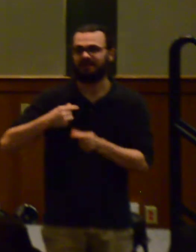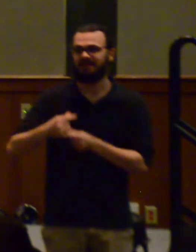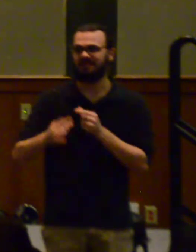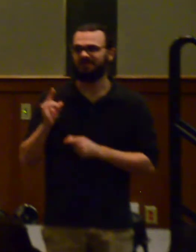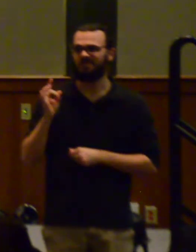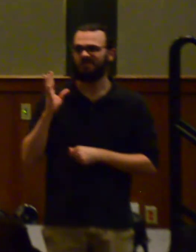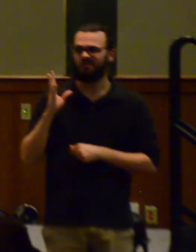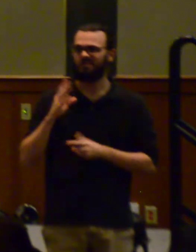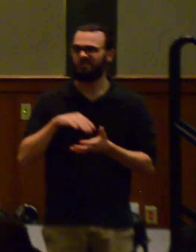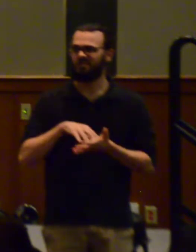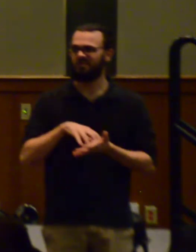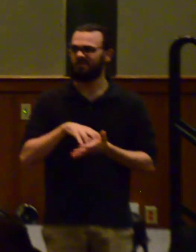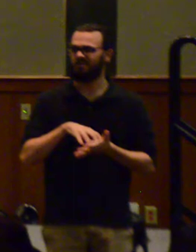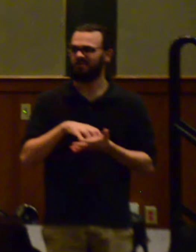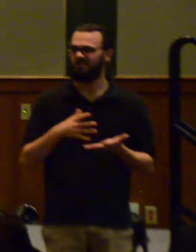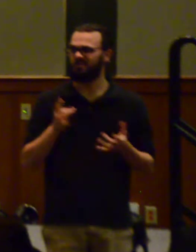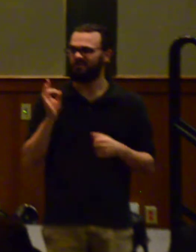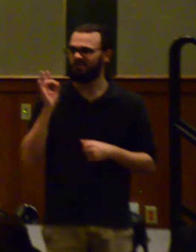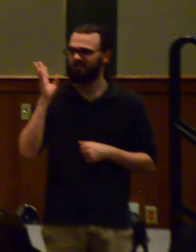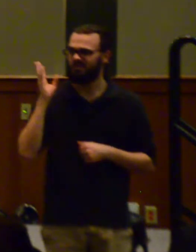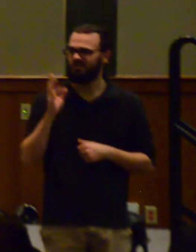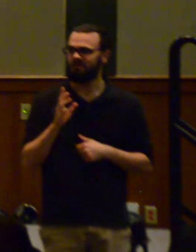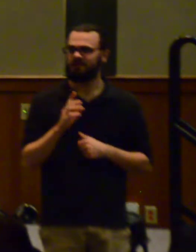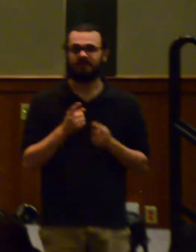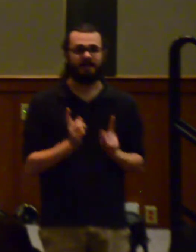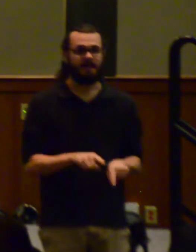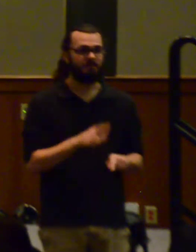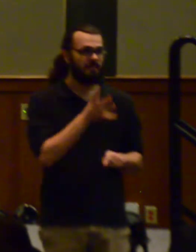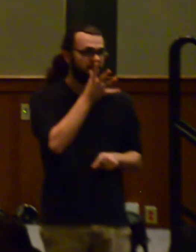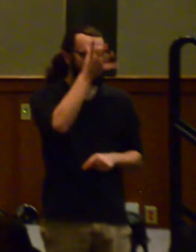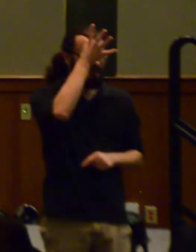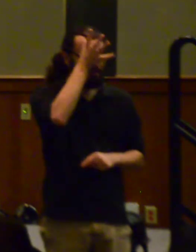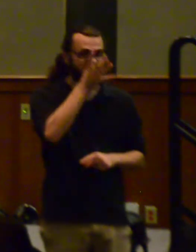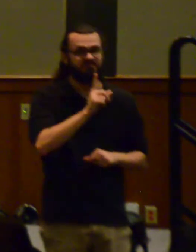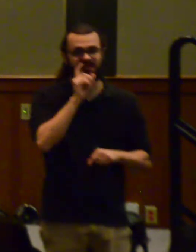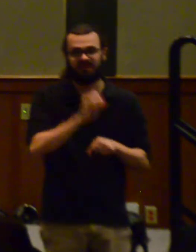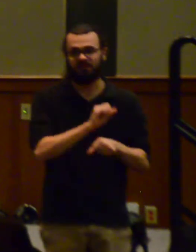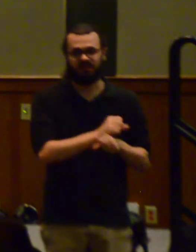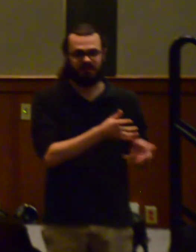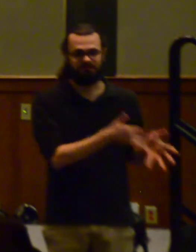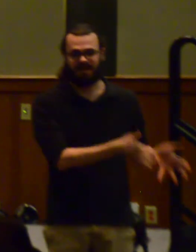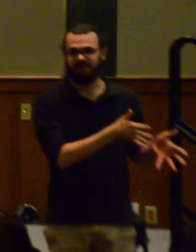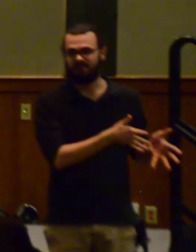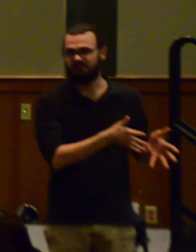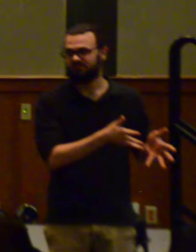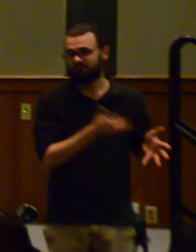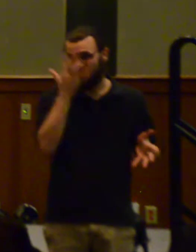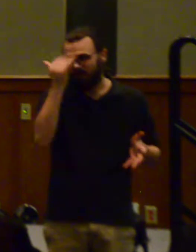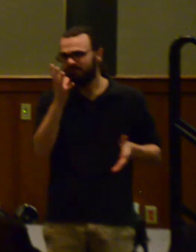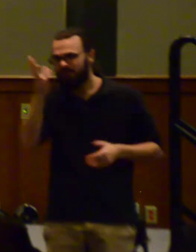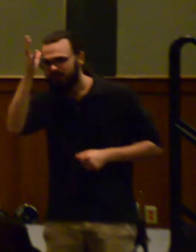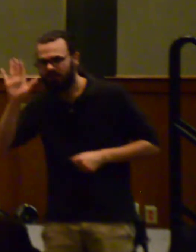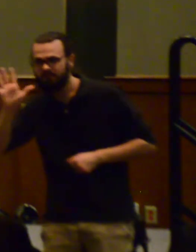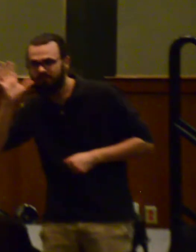Her parents pretty much abandoned her due to their addiction. I think when she was about 4,